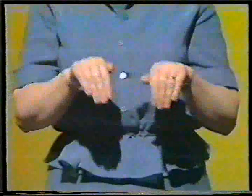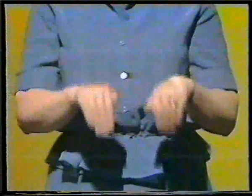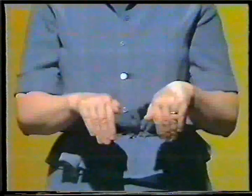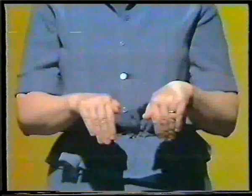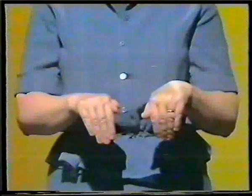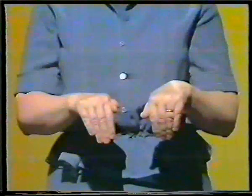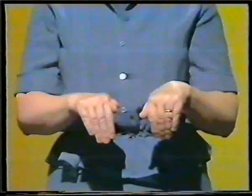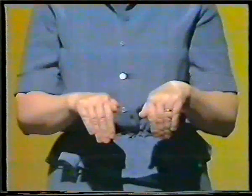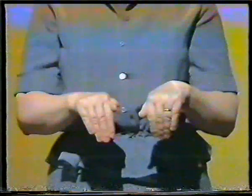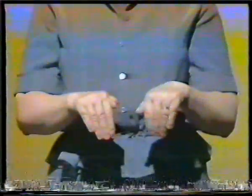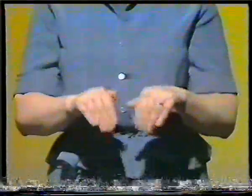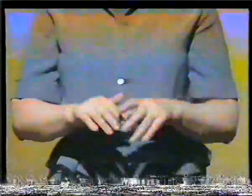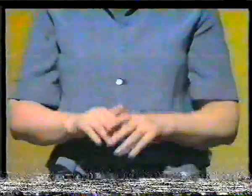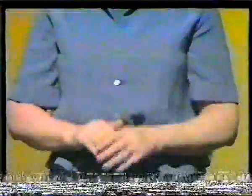Shop.